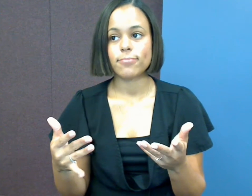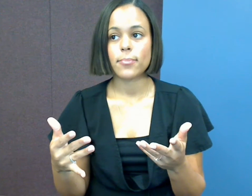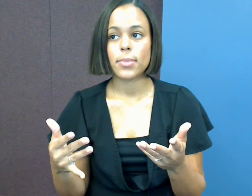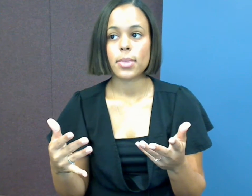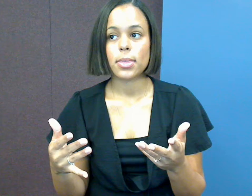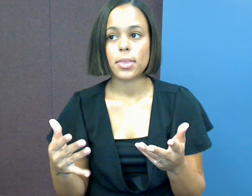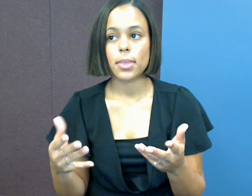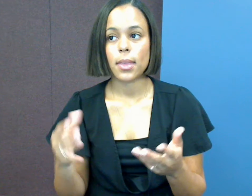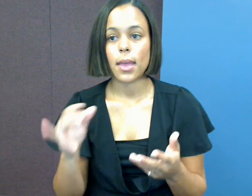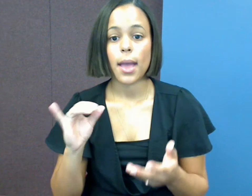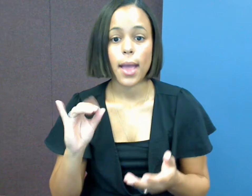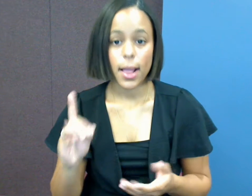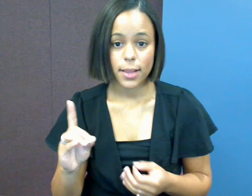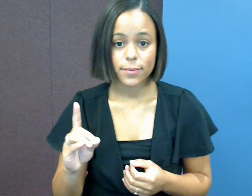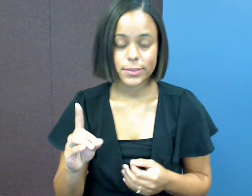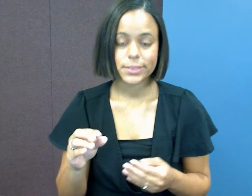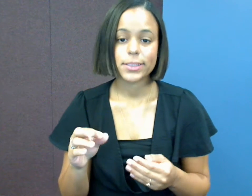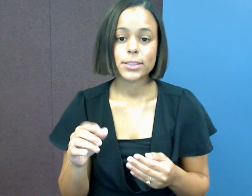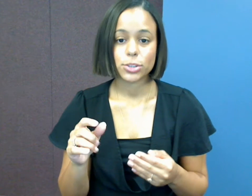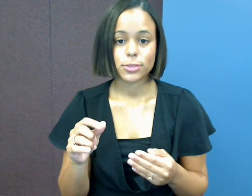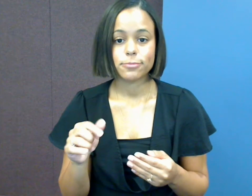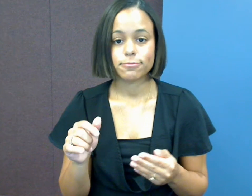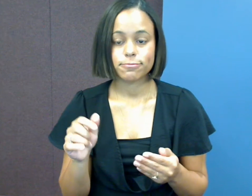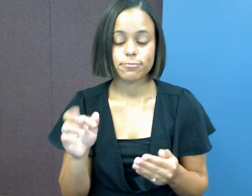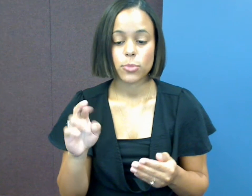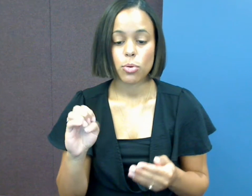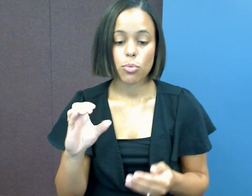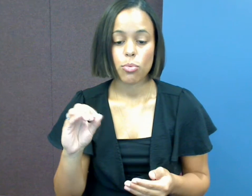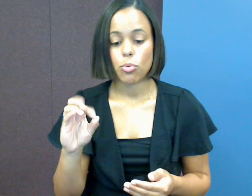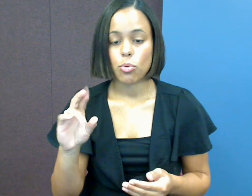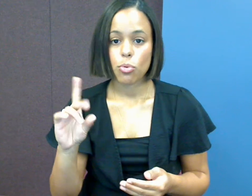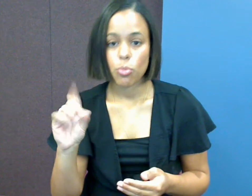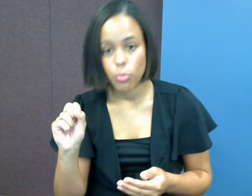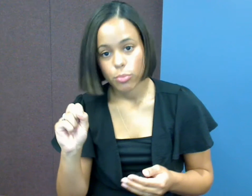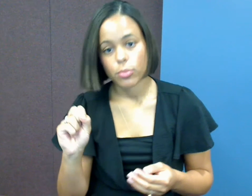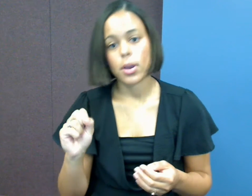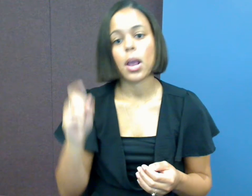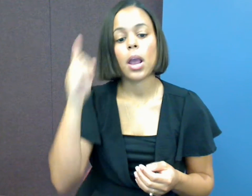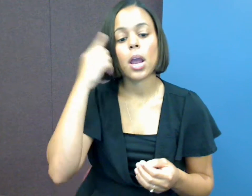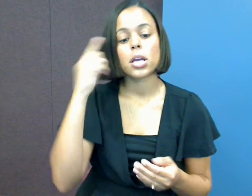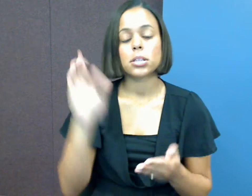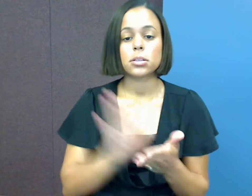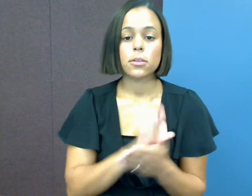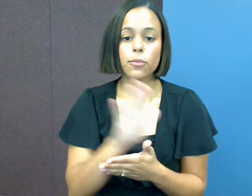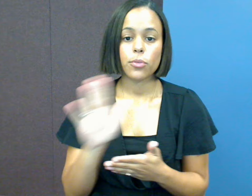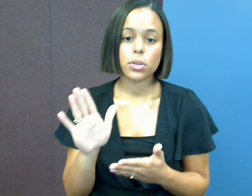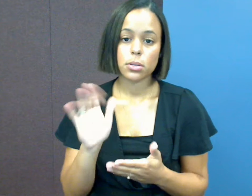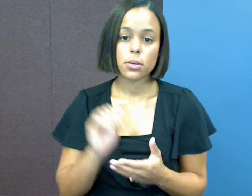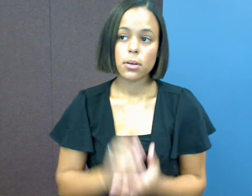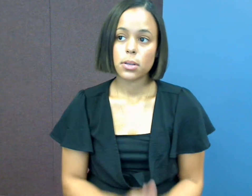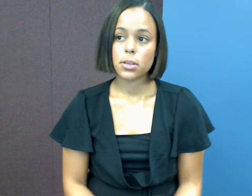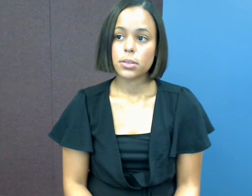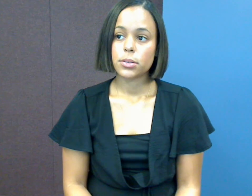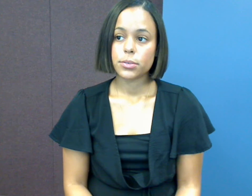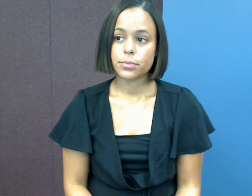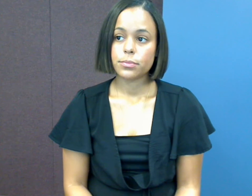IRS document that lists them as a dependent, and everything checks out, and I go and access the record.